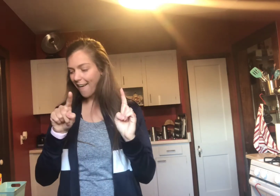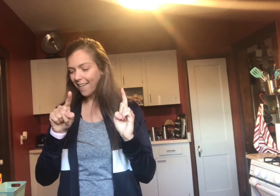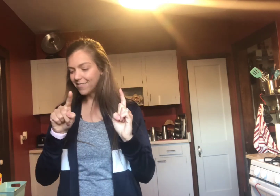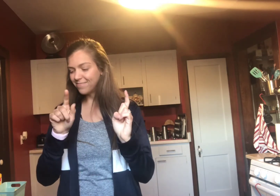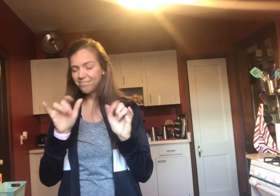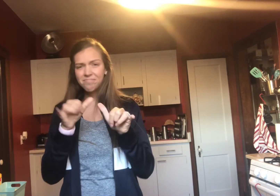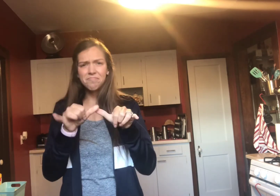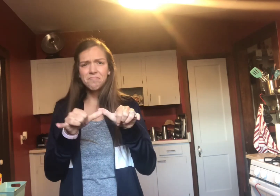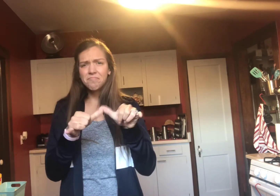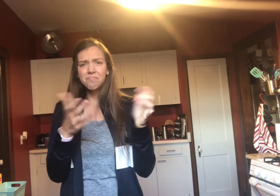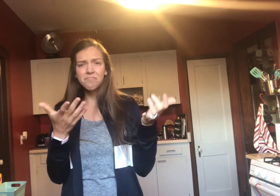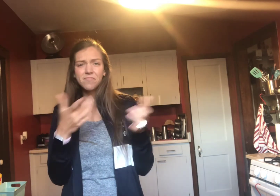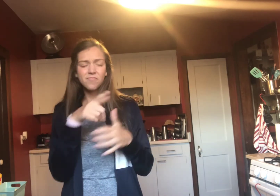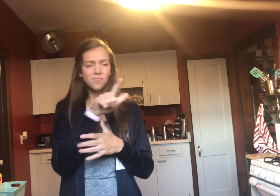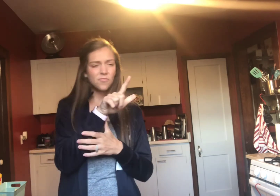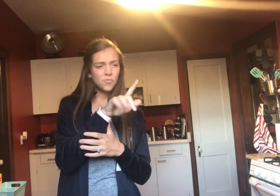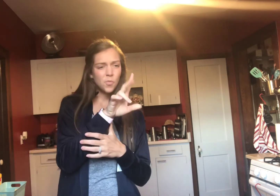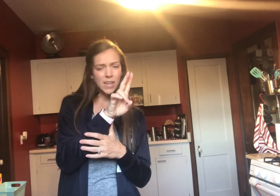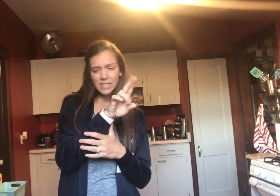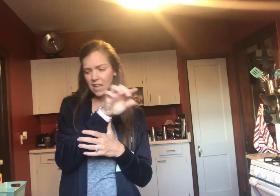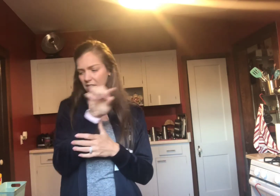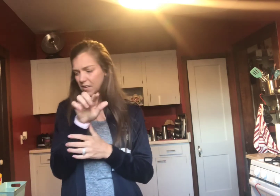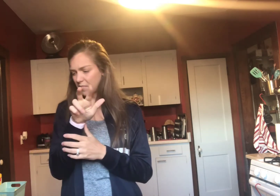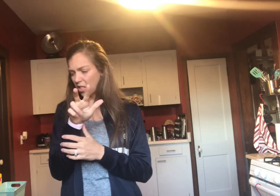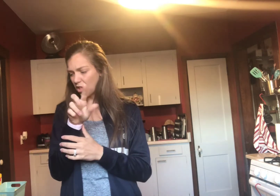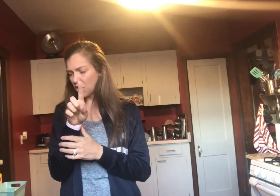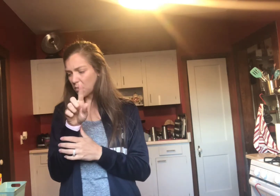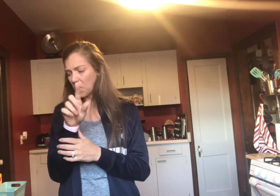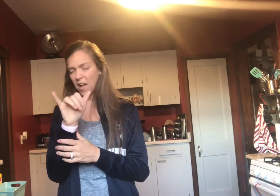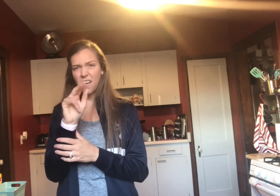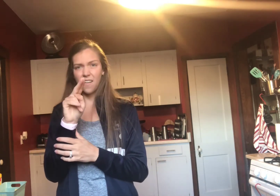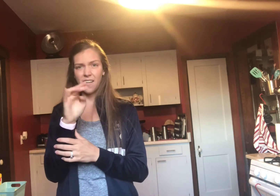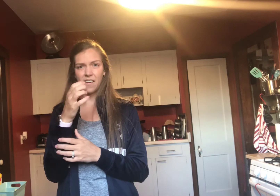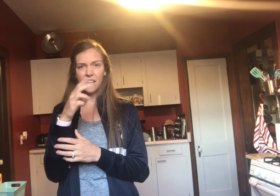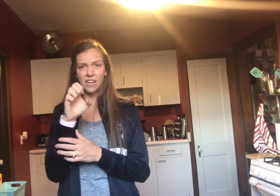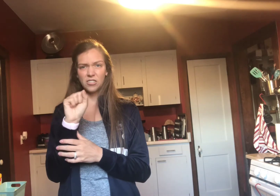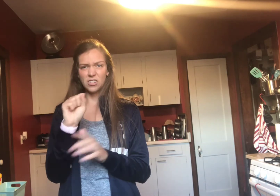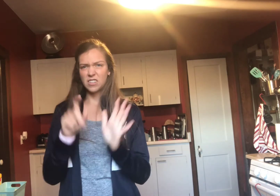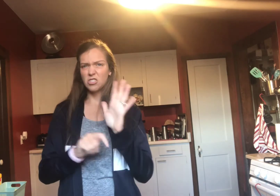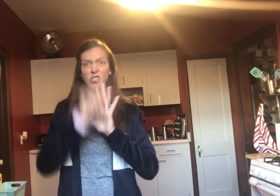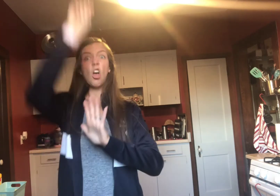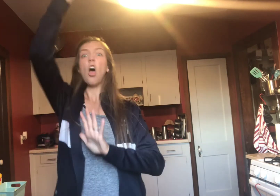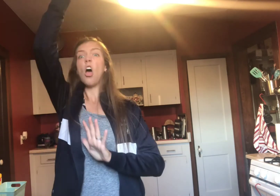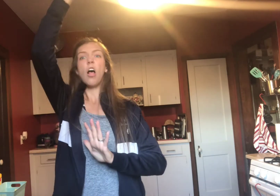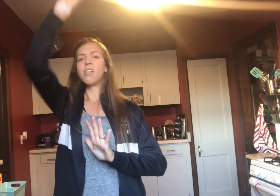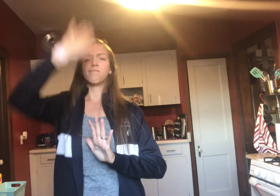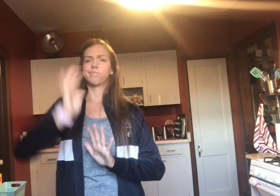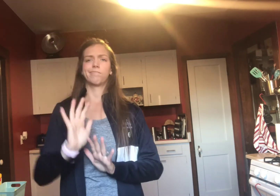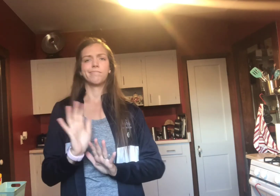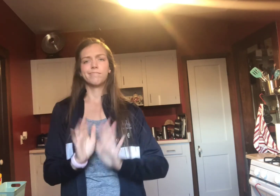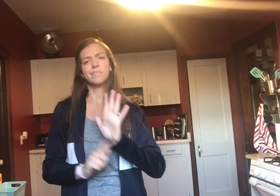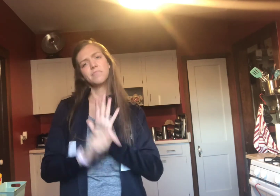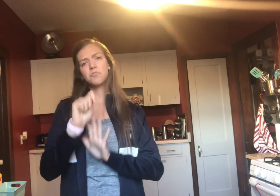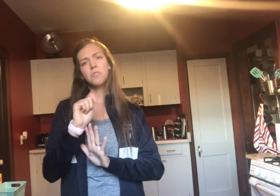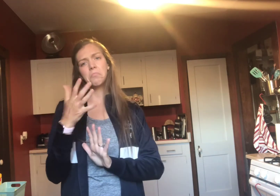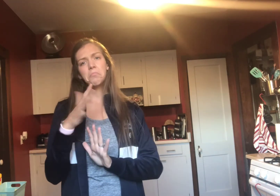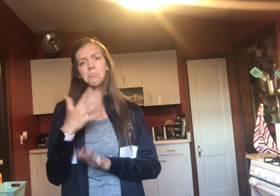Despite its name, the giant panda measures only 27 to 31 inches tall from the ground to